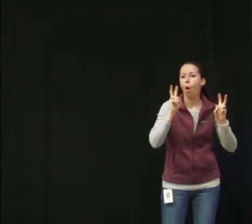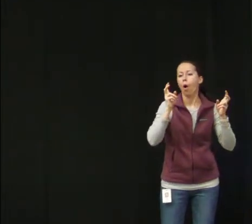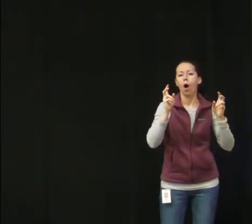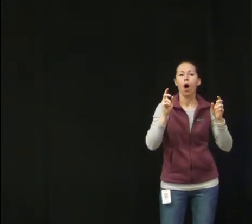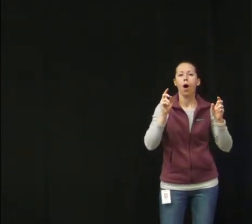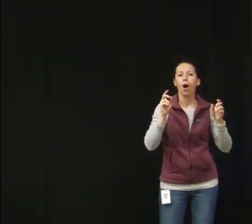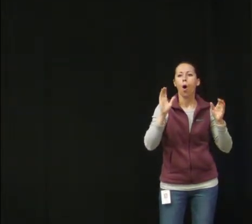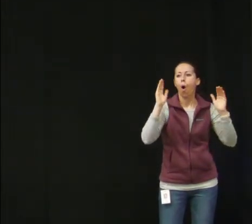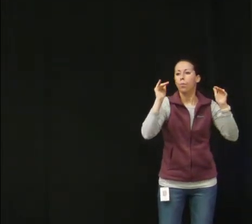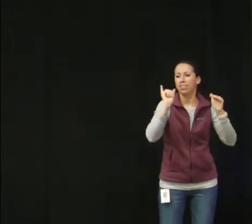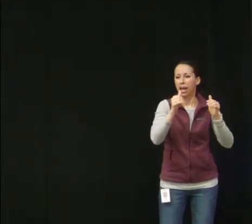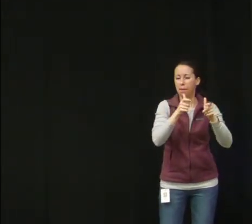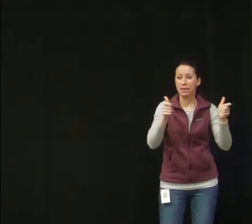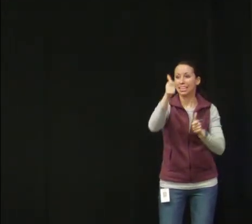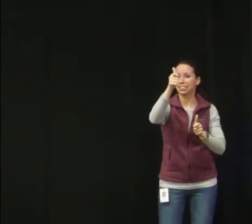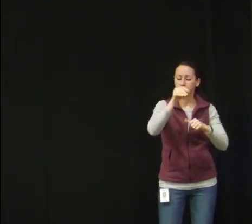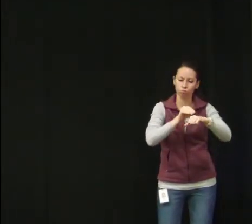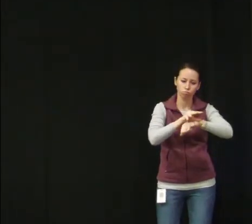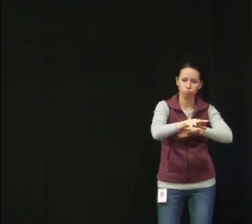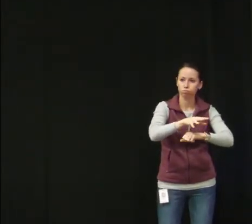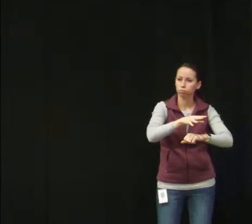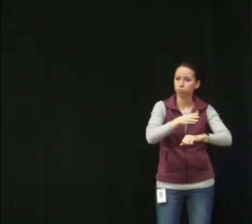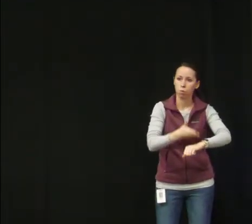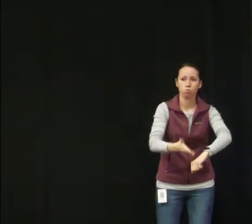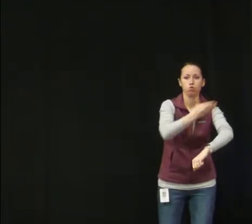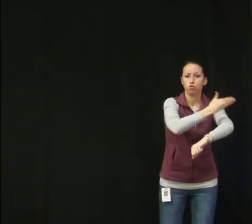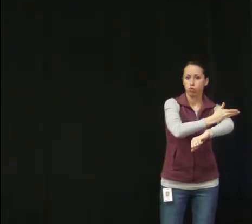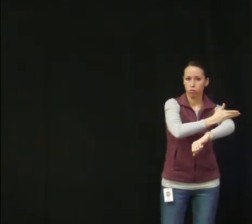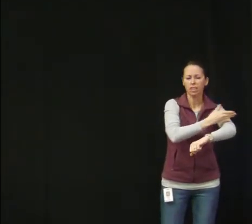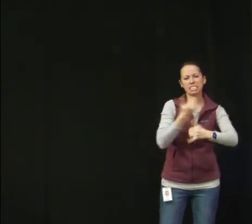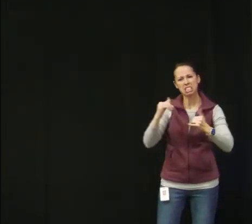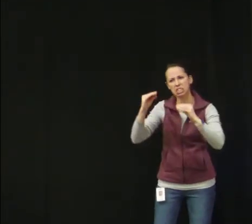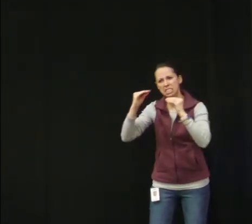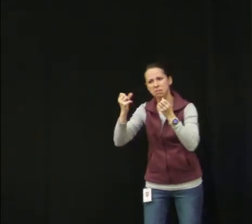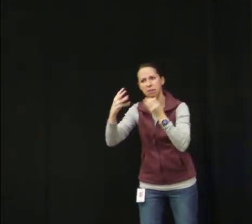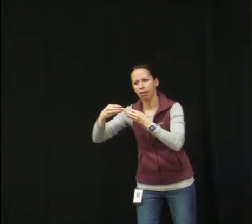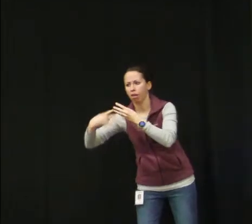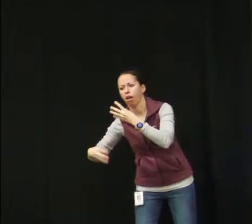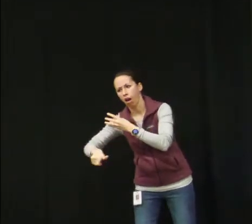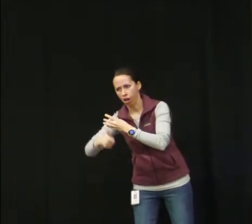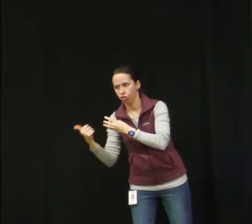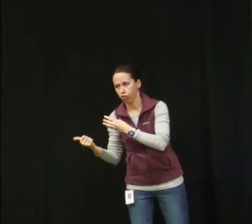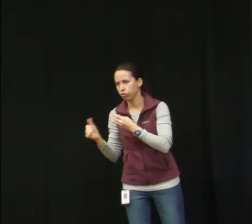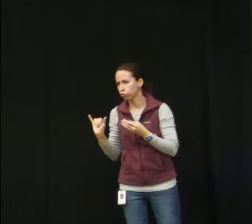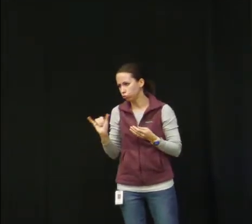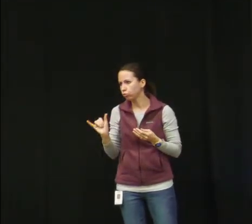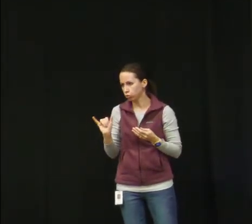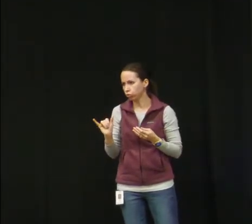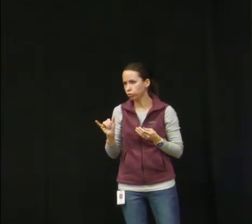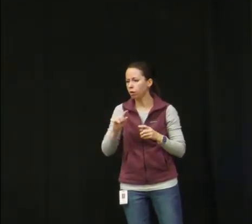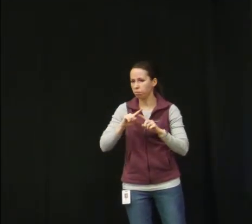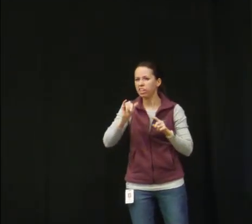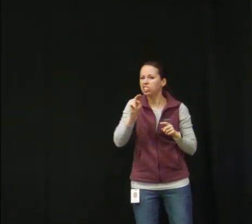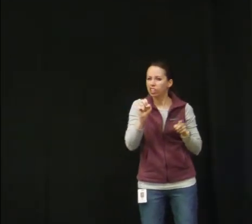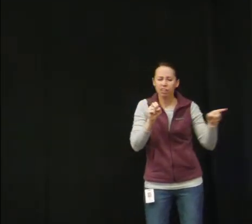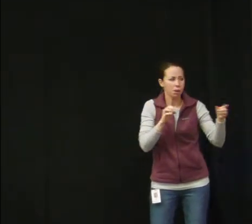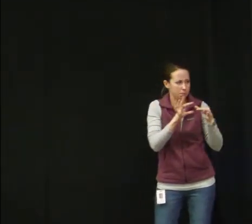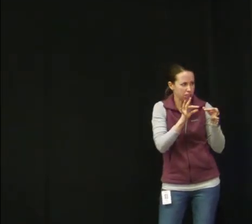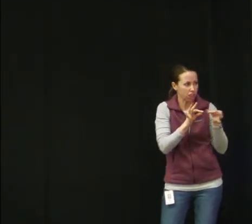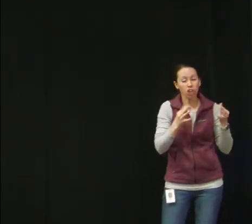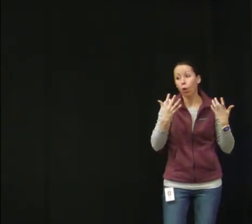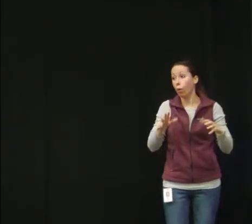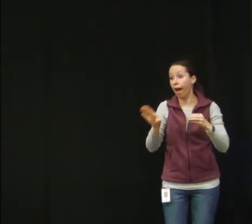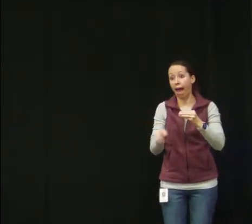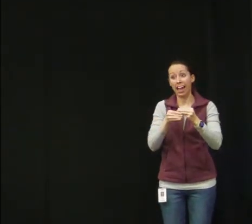for that student. But we're still teaching them a lot of other things. So that's, what Jane said, we don't wanna have 10